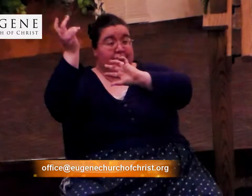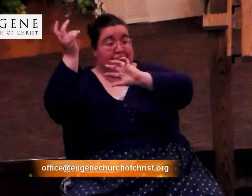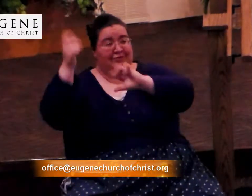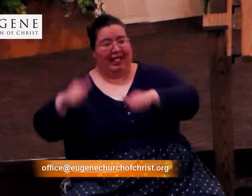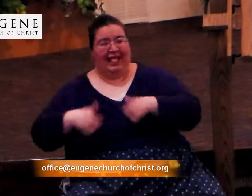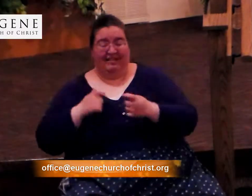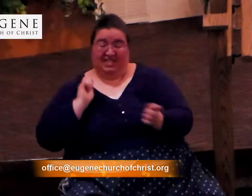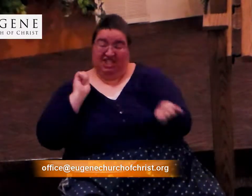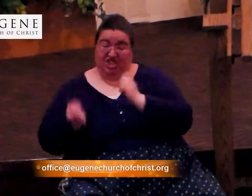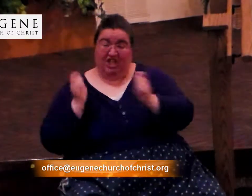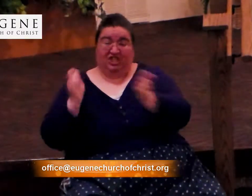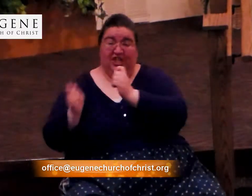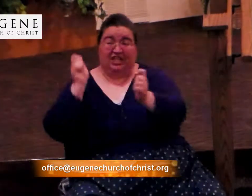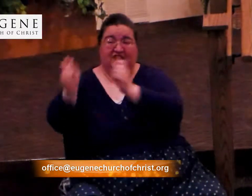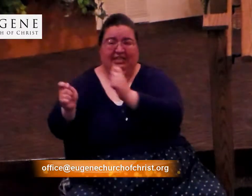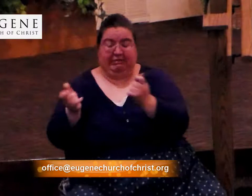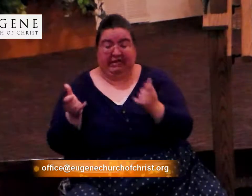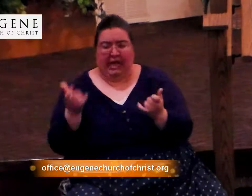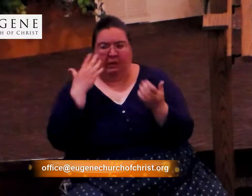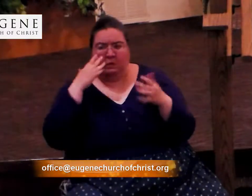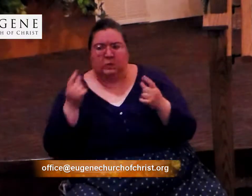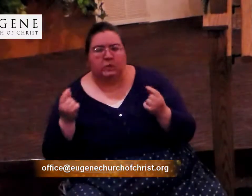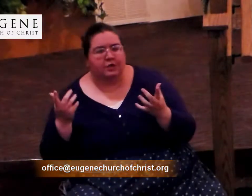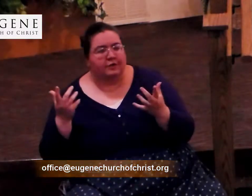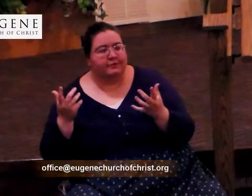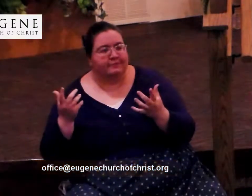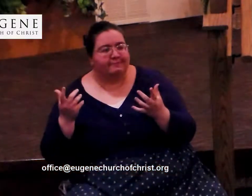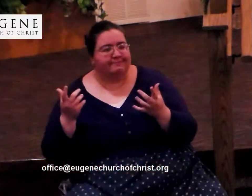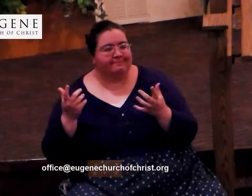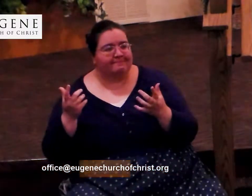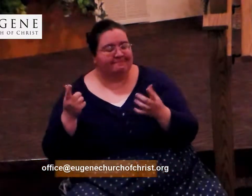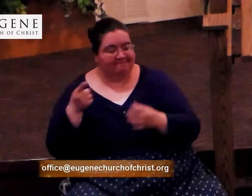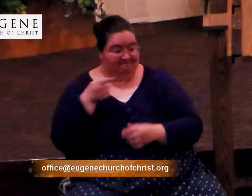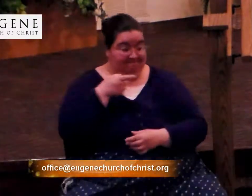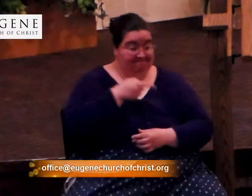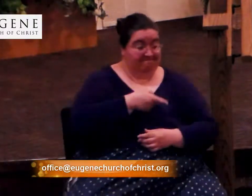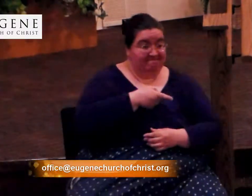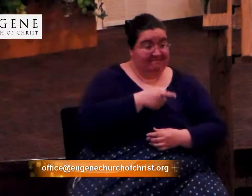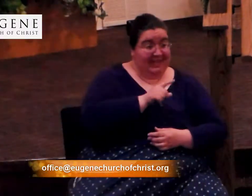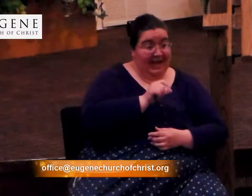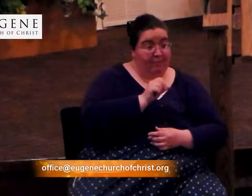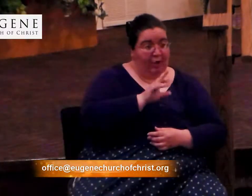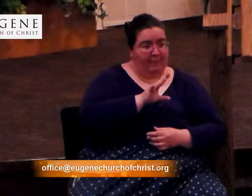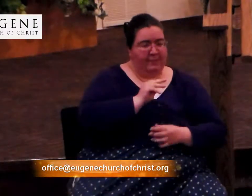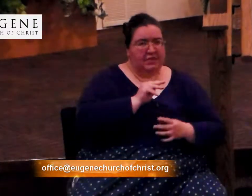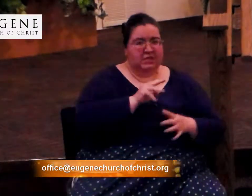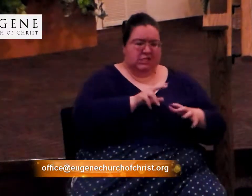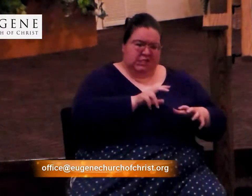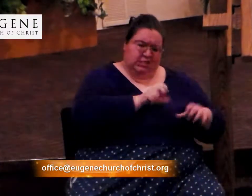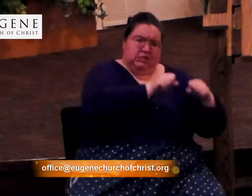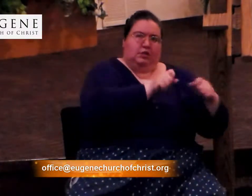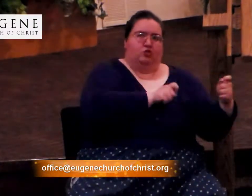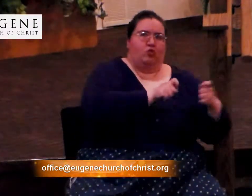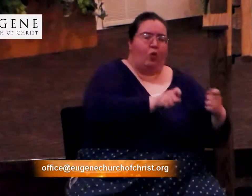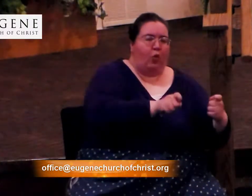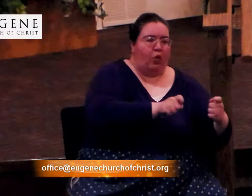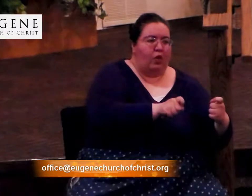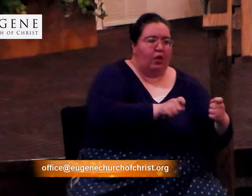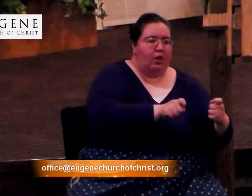what to do. And what we find with Abram is, he starts by grabbing control and not trusting, and then things begin to kind of spiral out of control